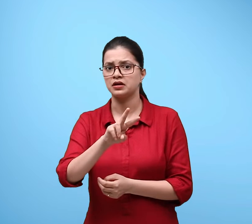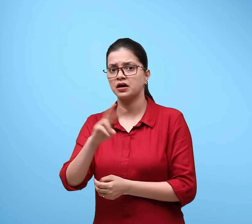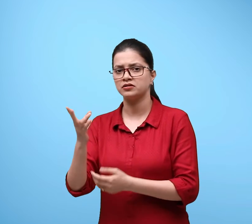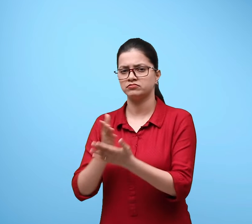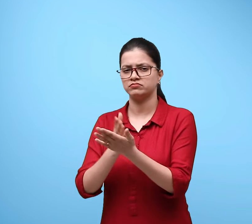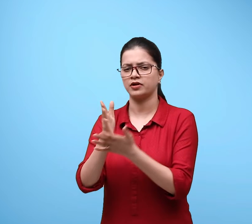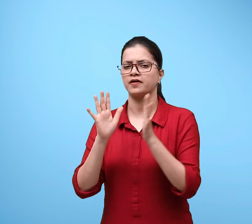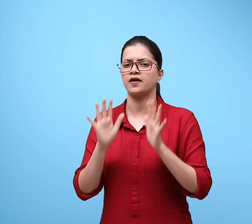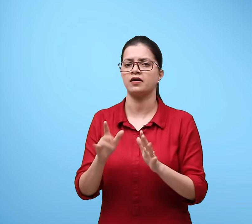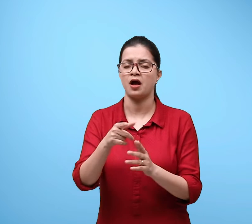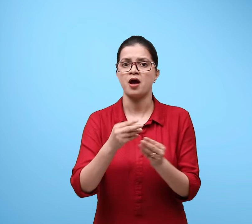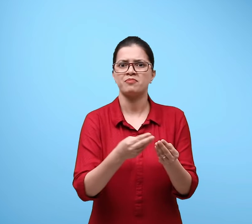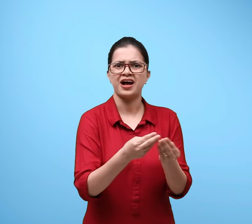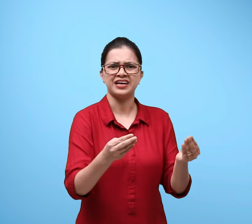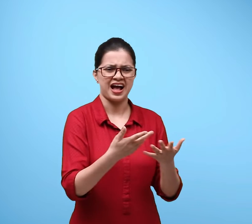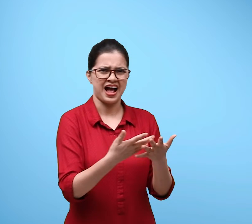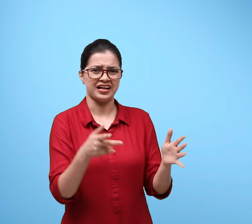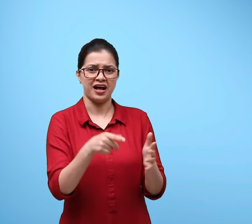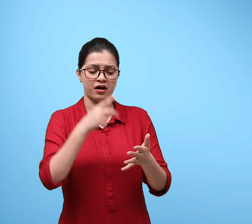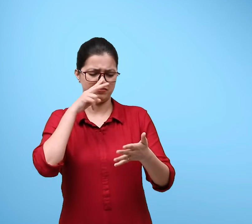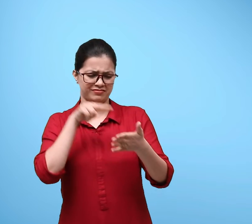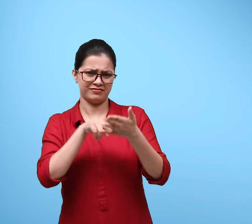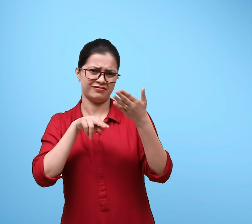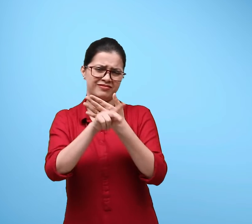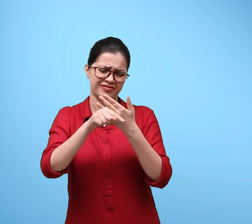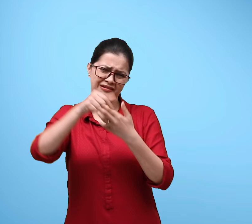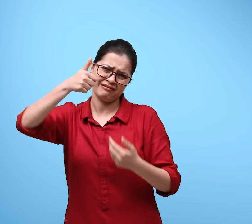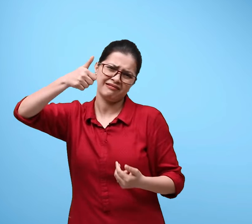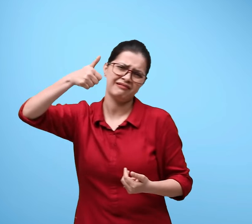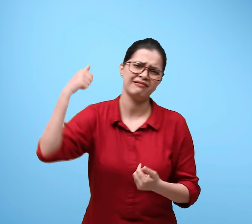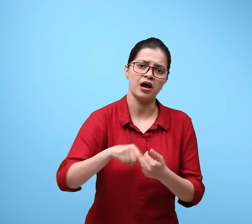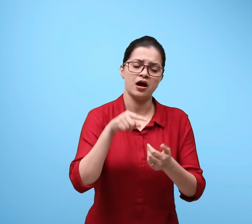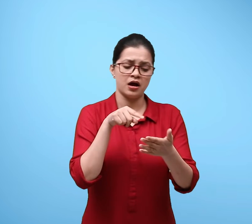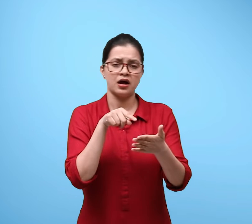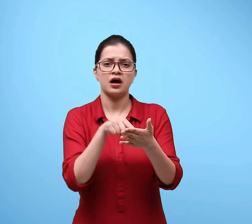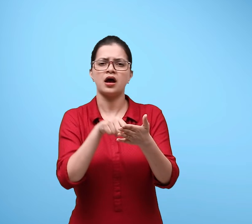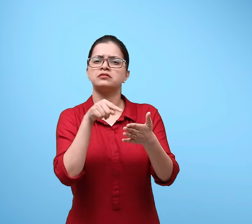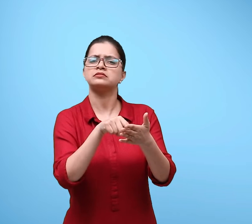On the other hand, there are some materials through which you are not able to see.